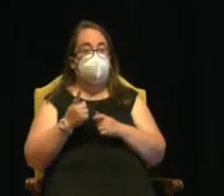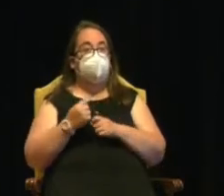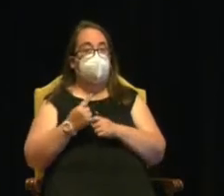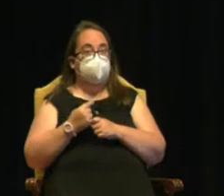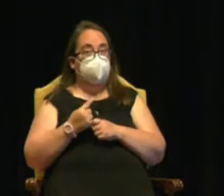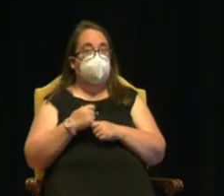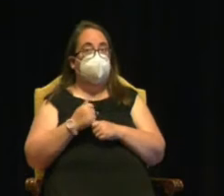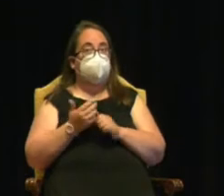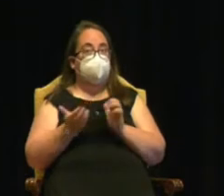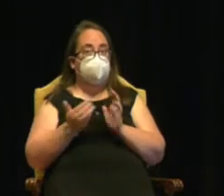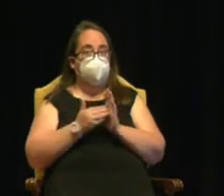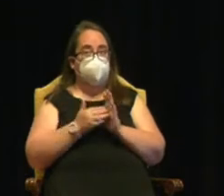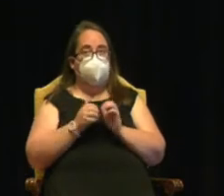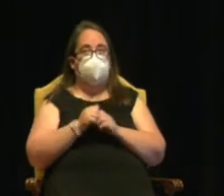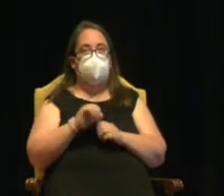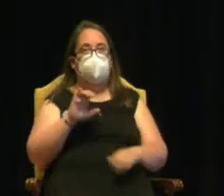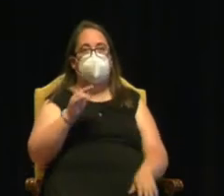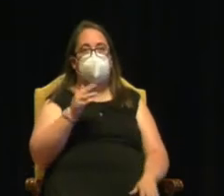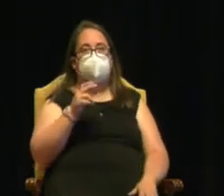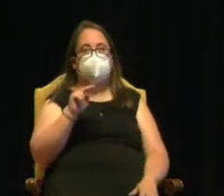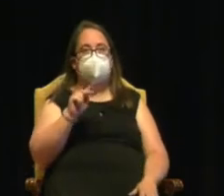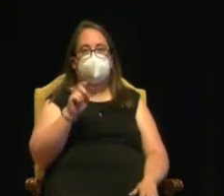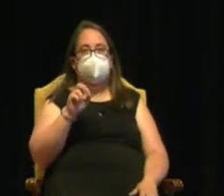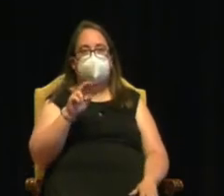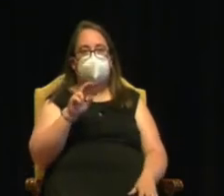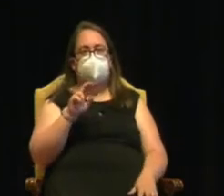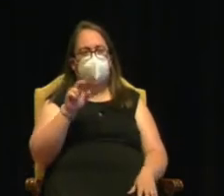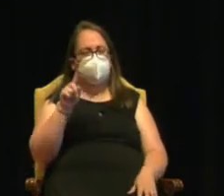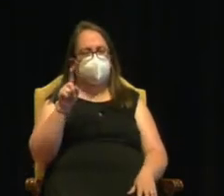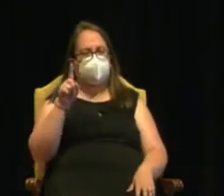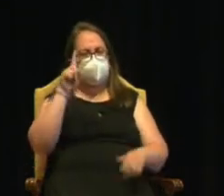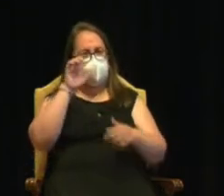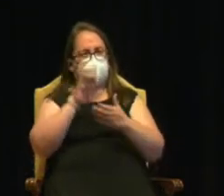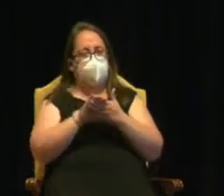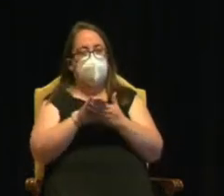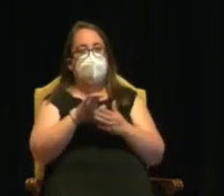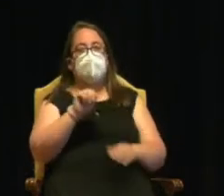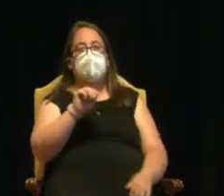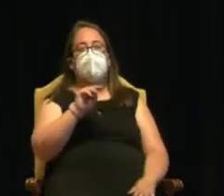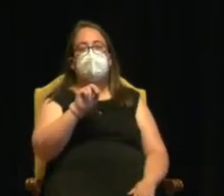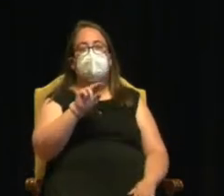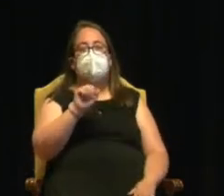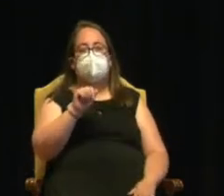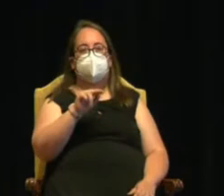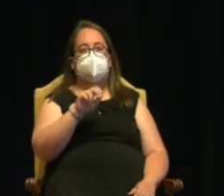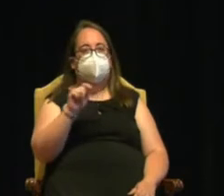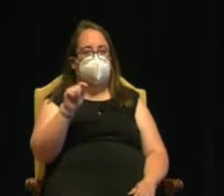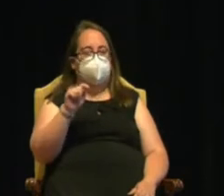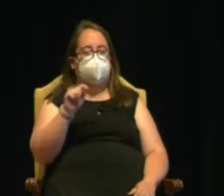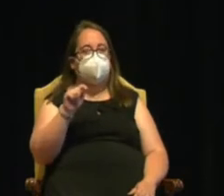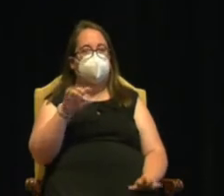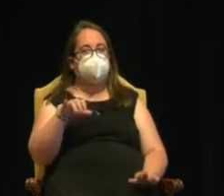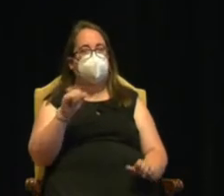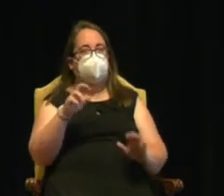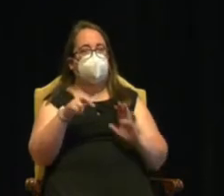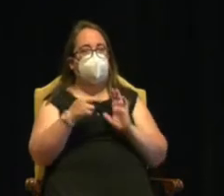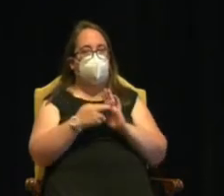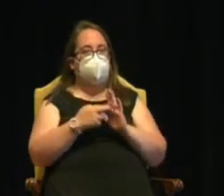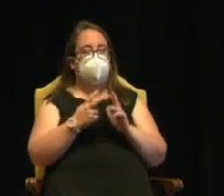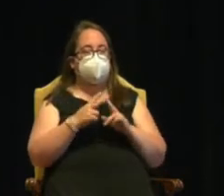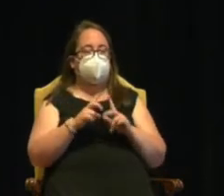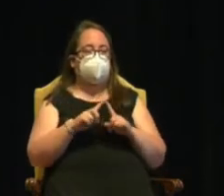with Christian Slater playing the husband and Amanda Peet playing Betty Broderick. And it's like a very different